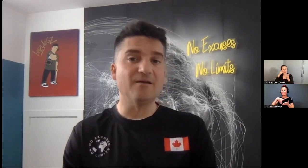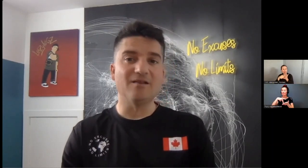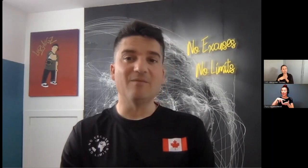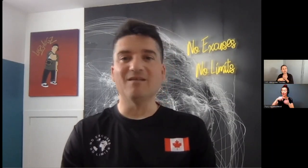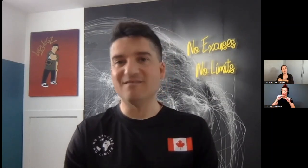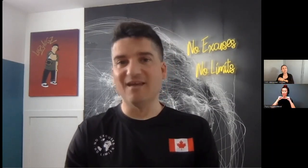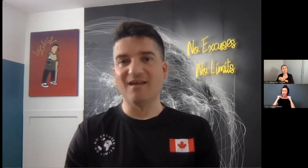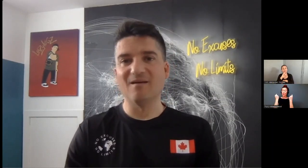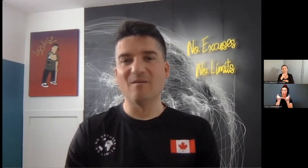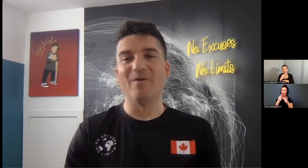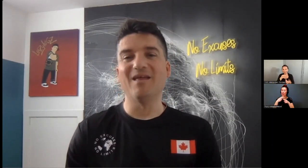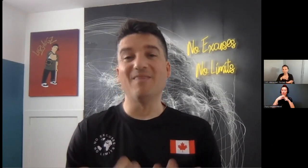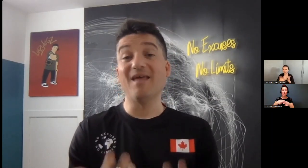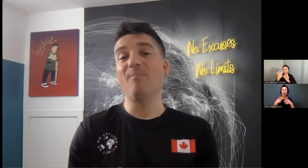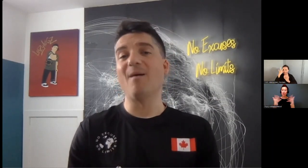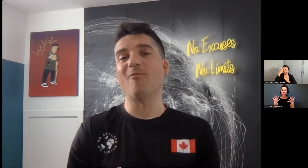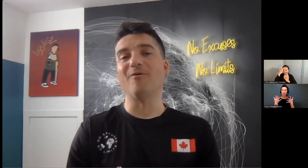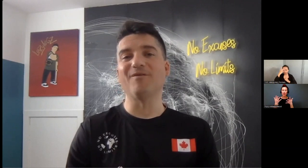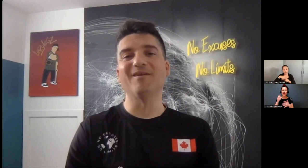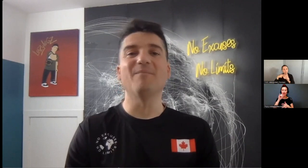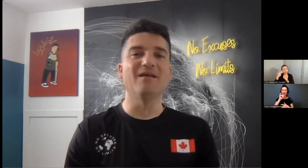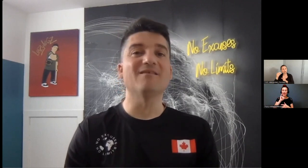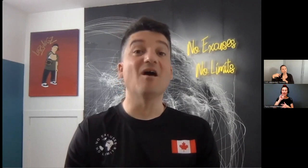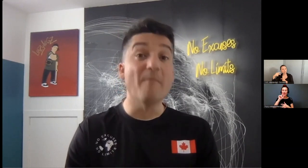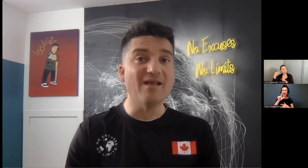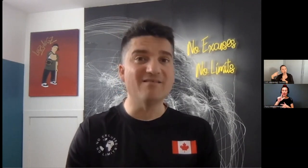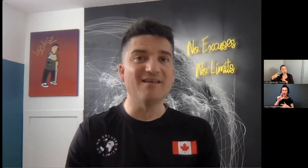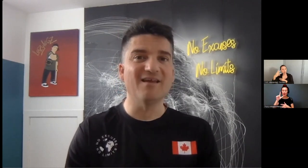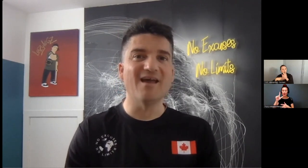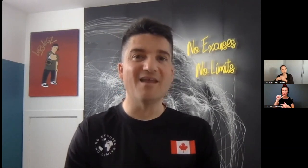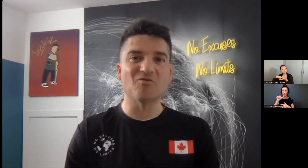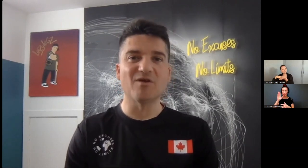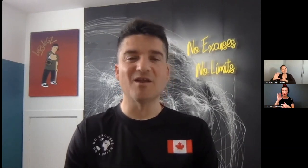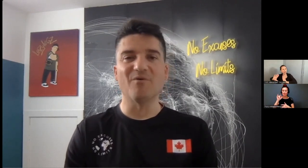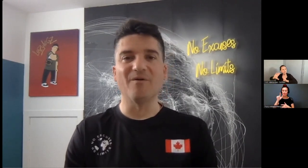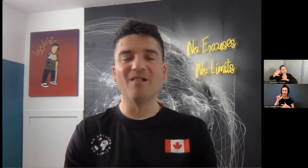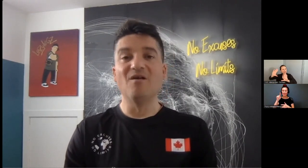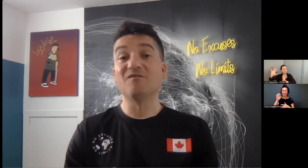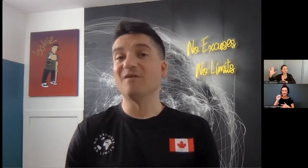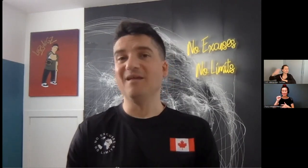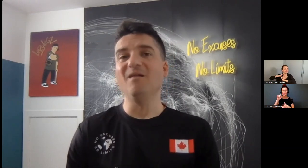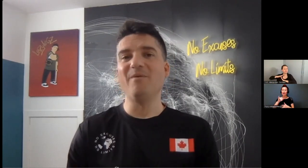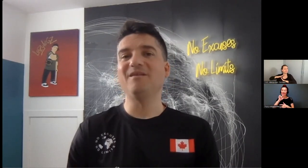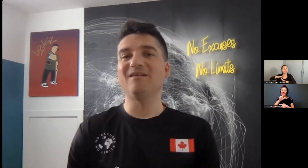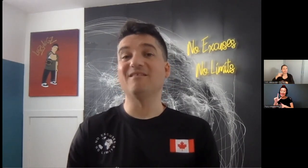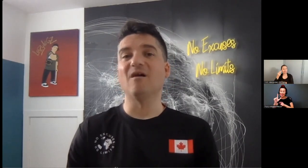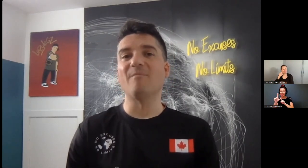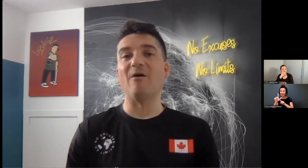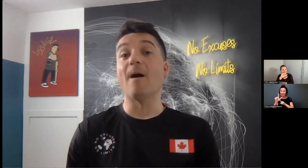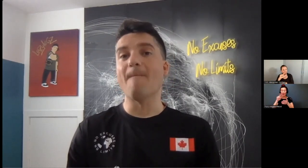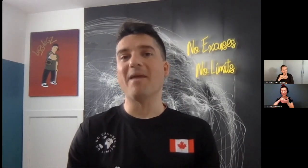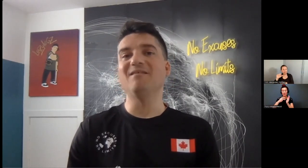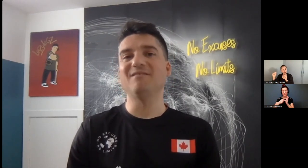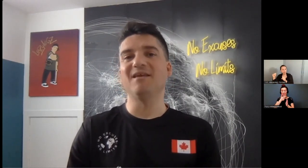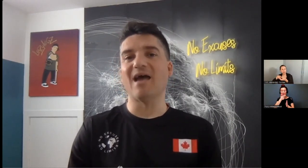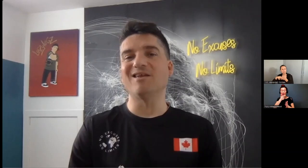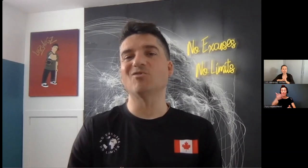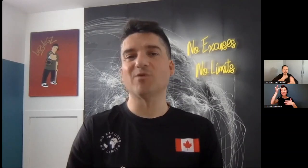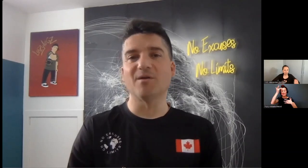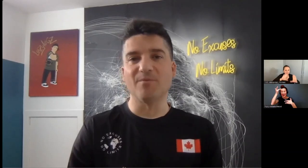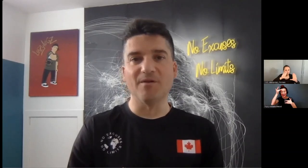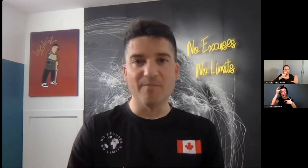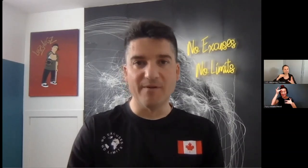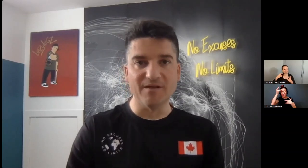ill literally means sick, but in the hip hop world, it means amazing and incredible. So Ill Abilities is all about amazing